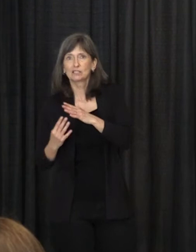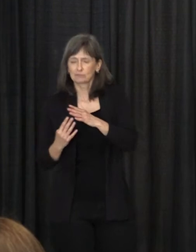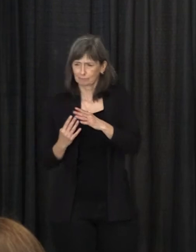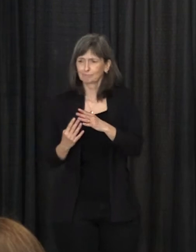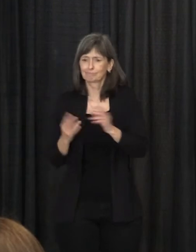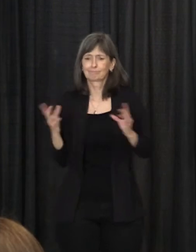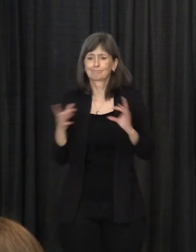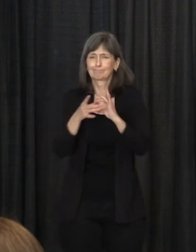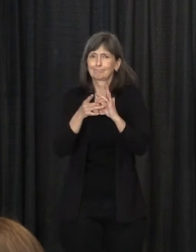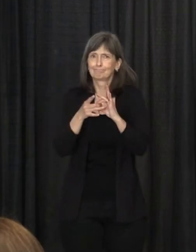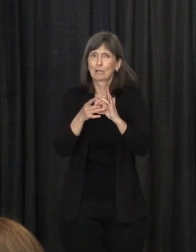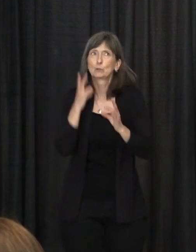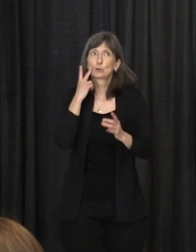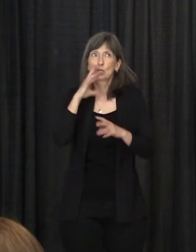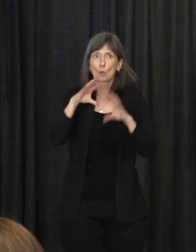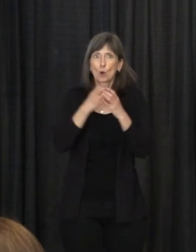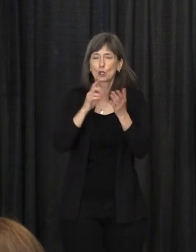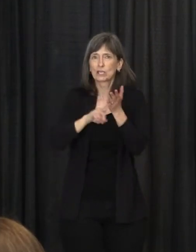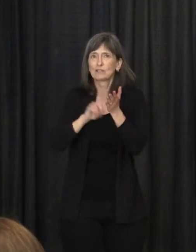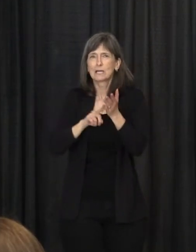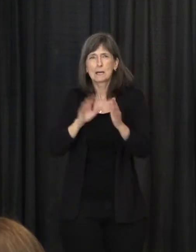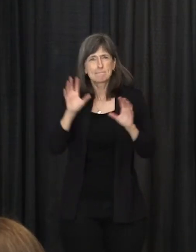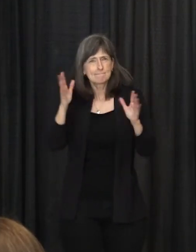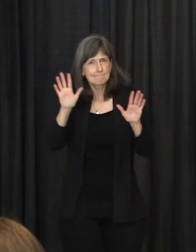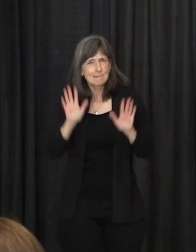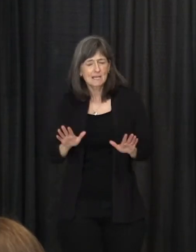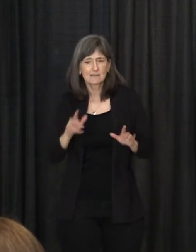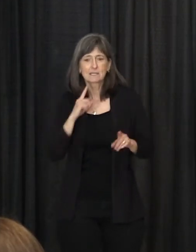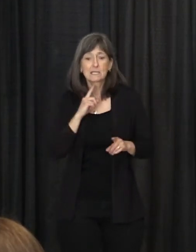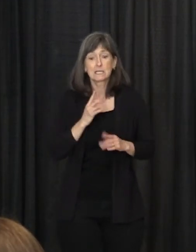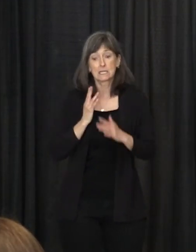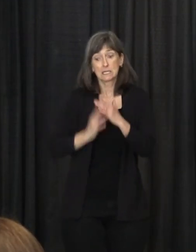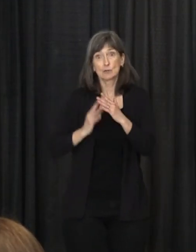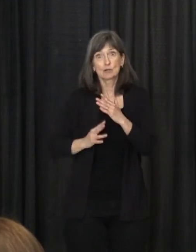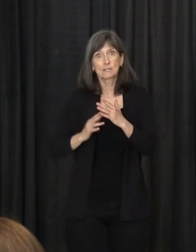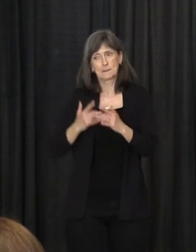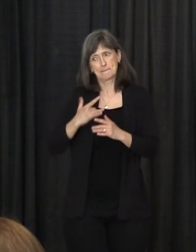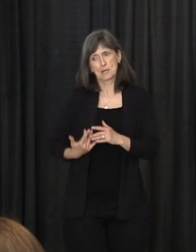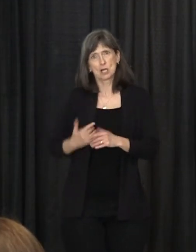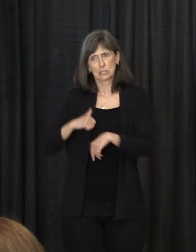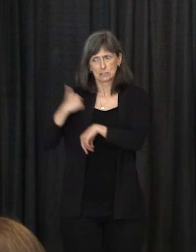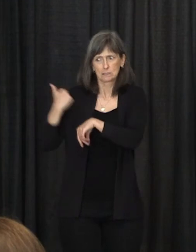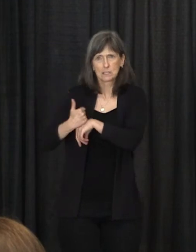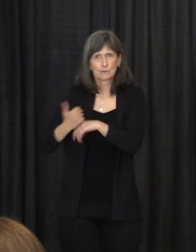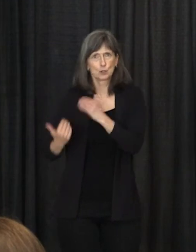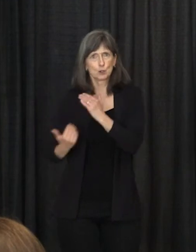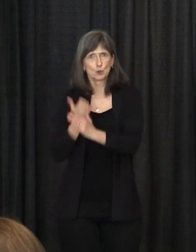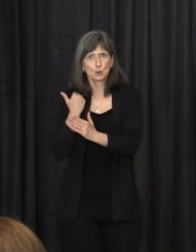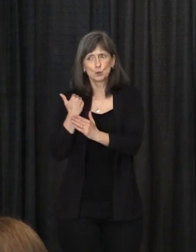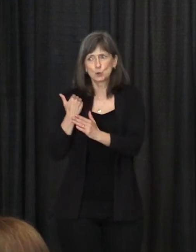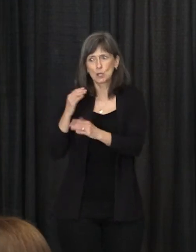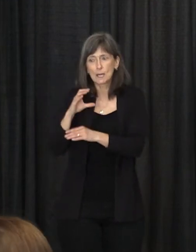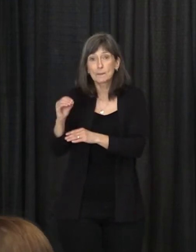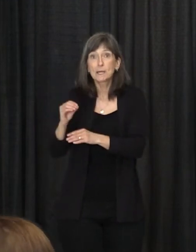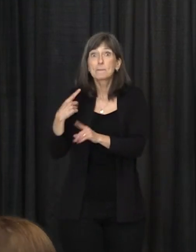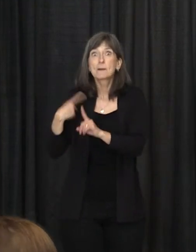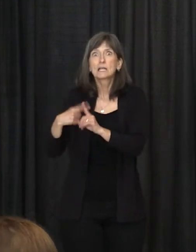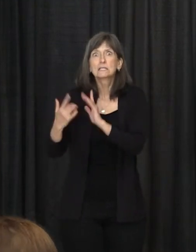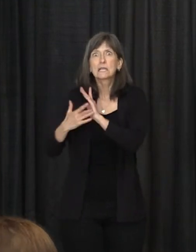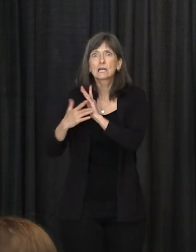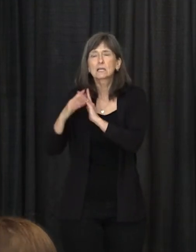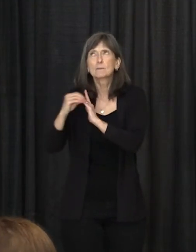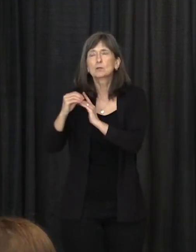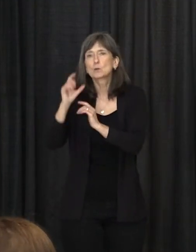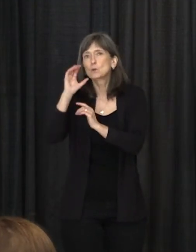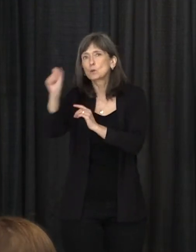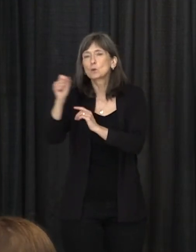world, it's amazing. Immigrants punch well above their weight in founding new companies, and especially new tech companies. If you walk the halls of